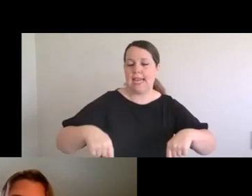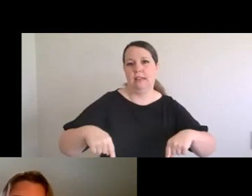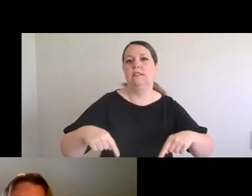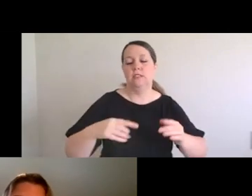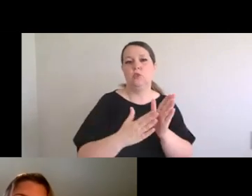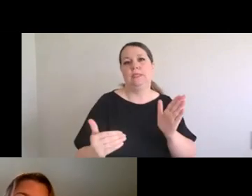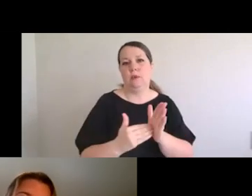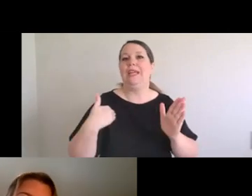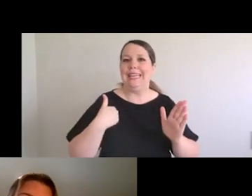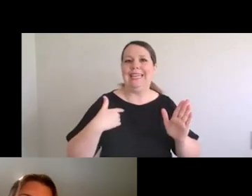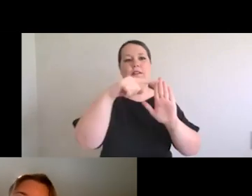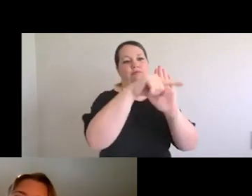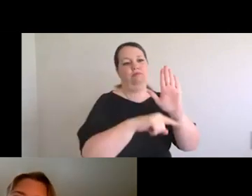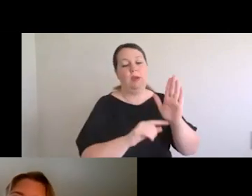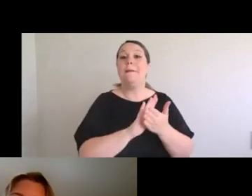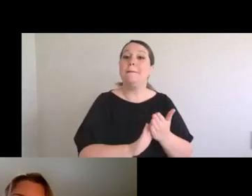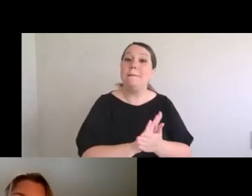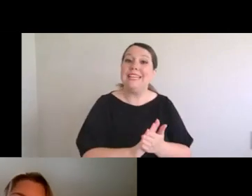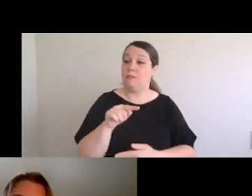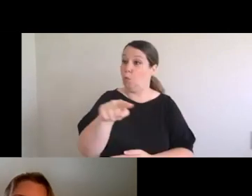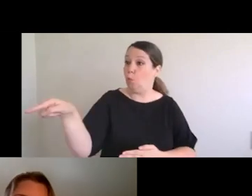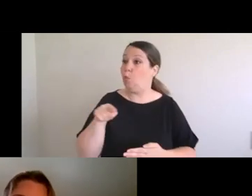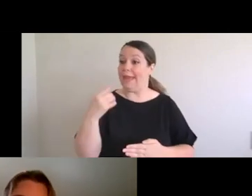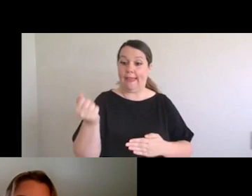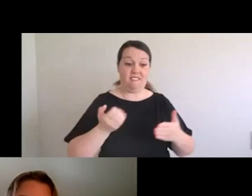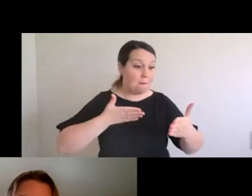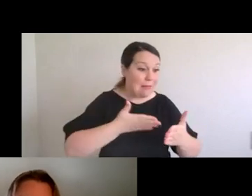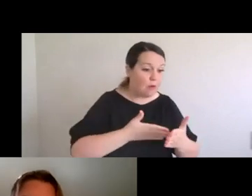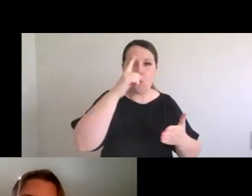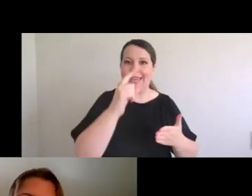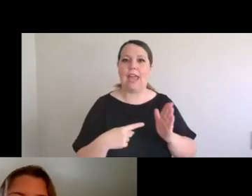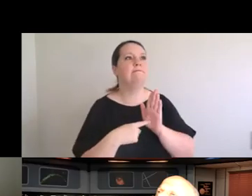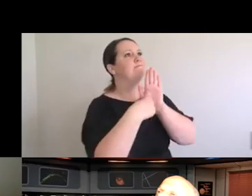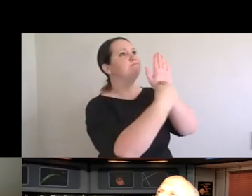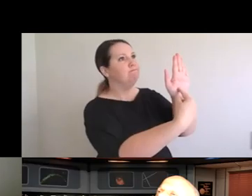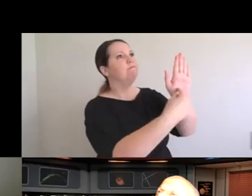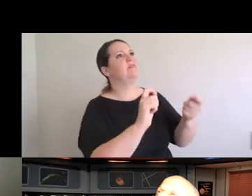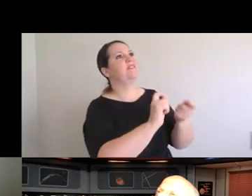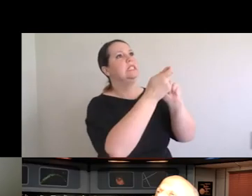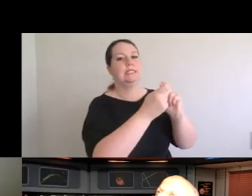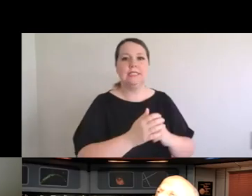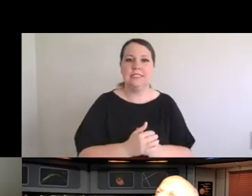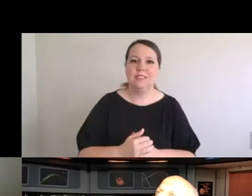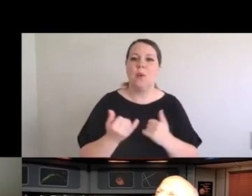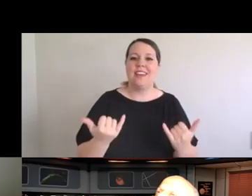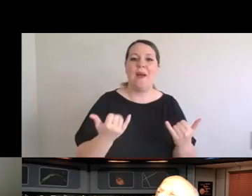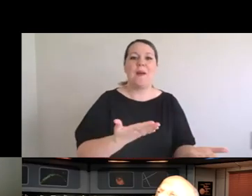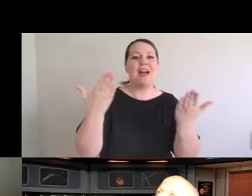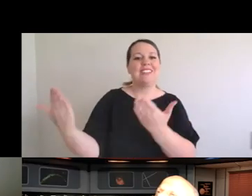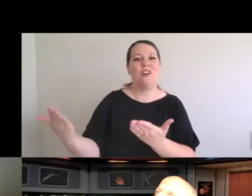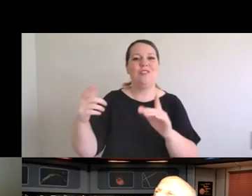the word for David Nipovsky, this amazing Canadian lawyer, disability